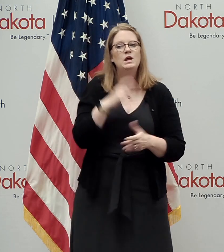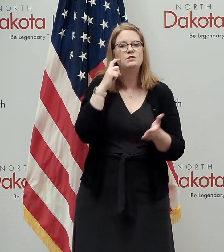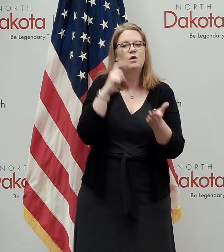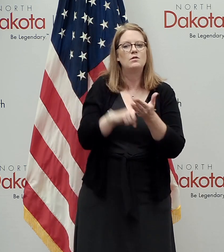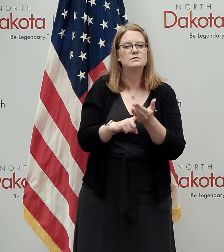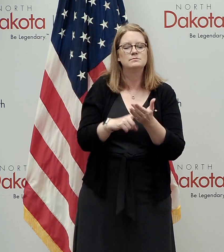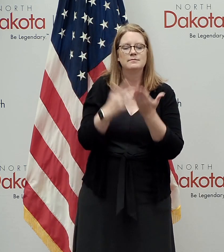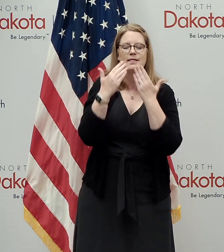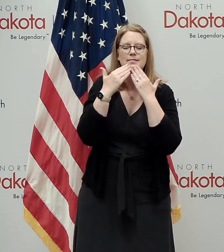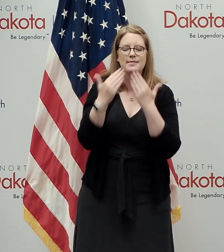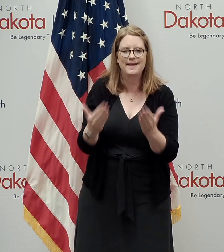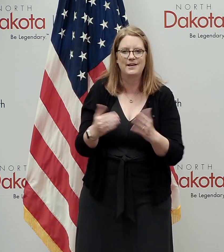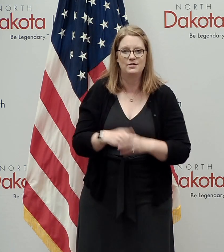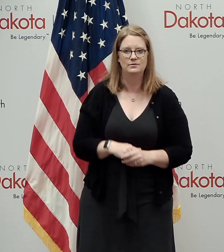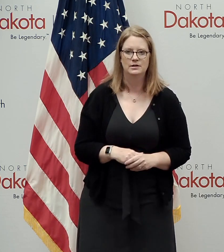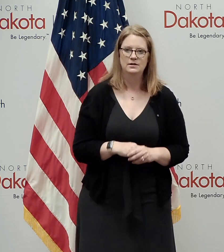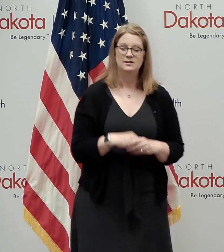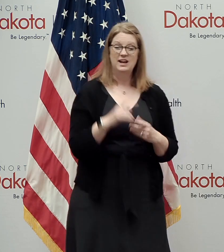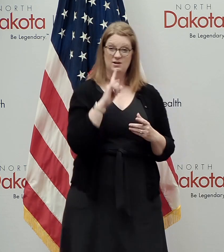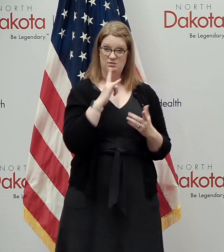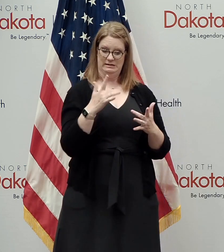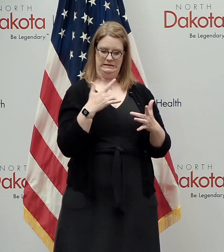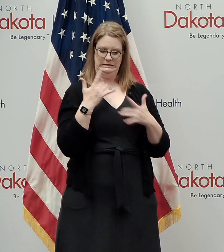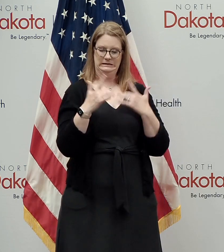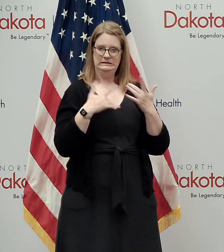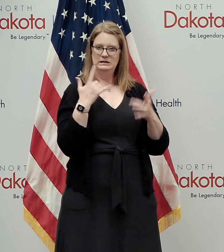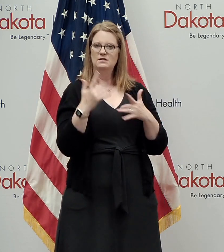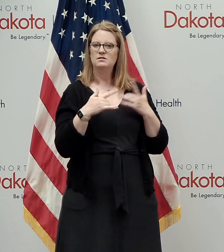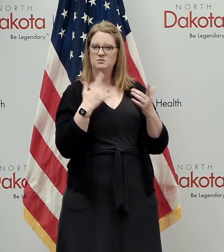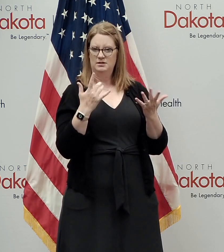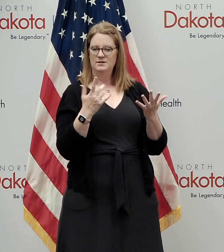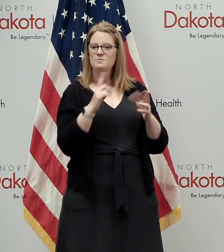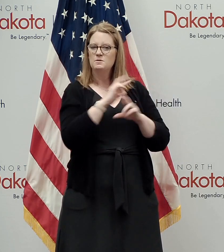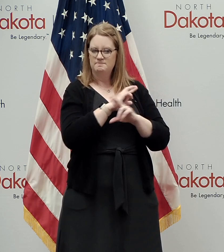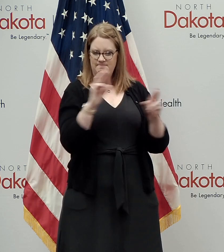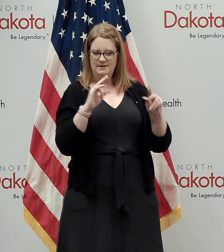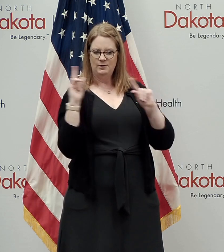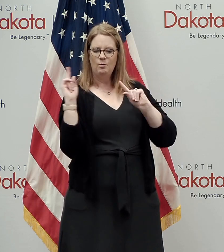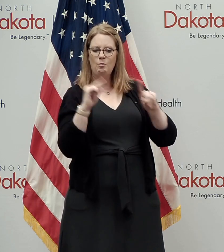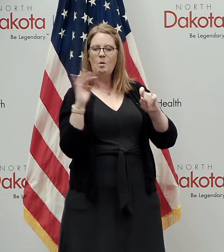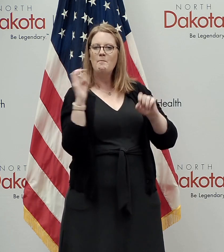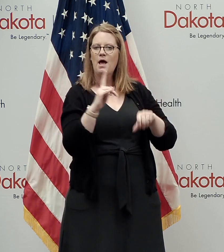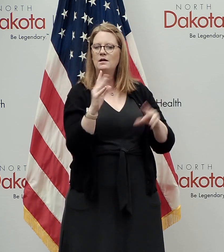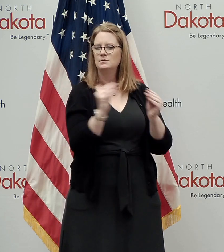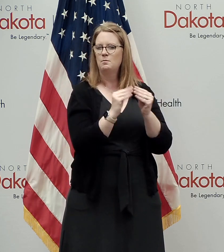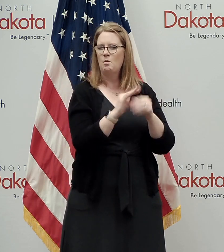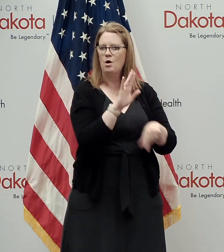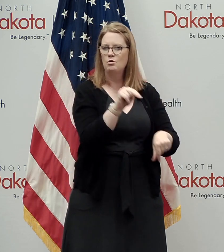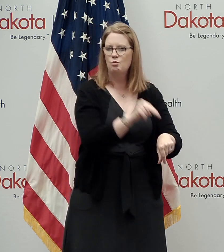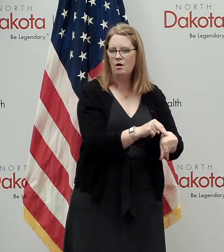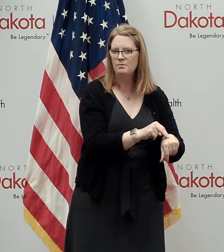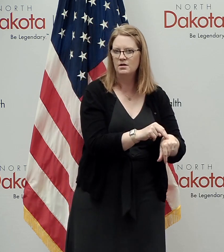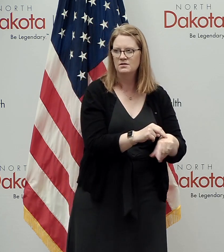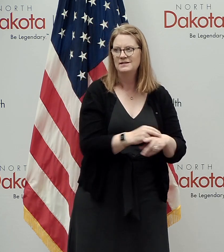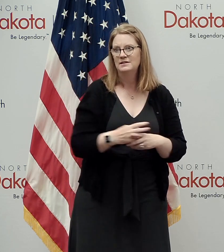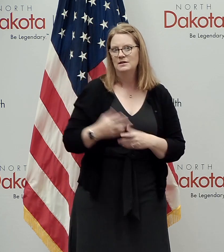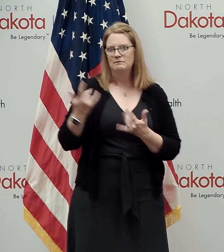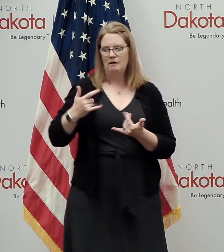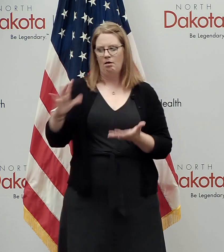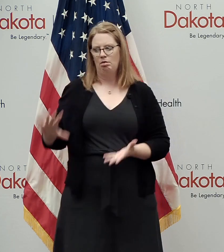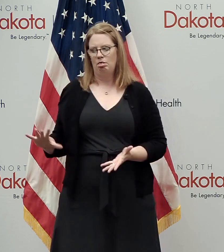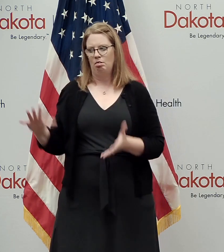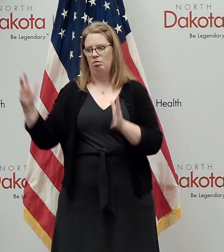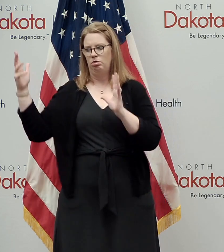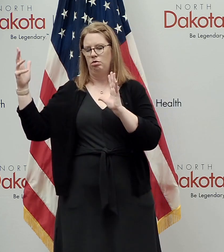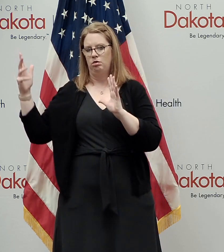express how excited we are to get back to a sense of stability and normalcy in a world that has been filled with many unknowns.